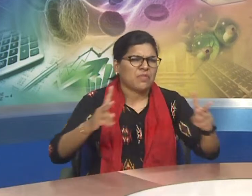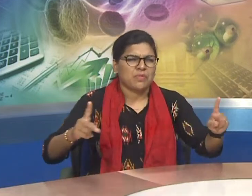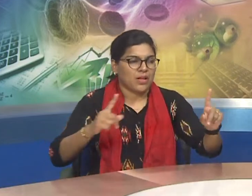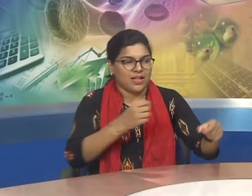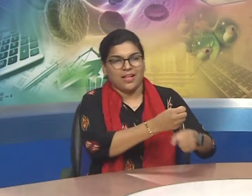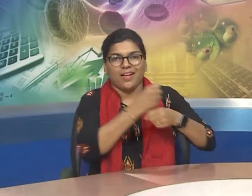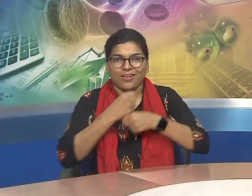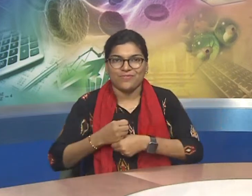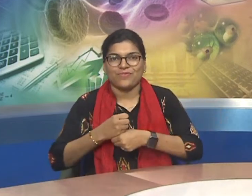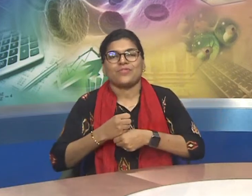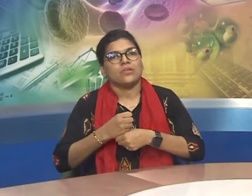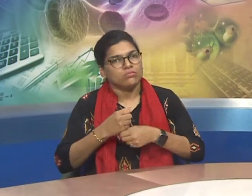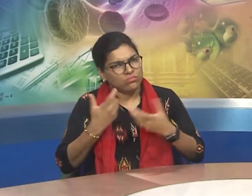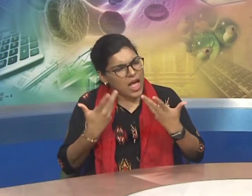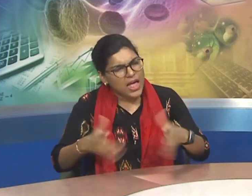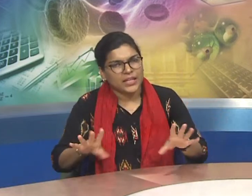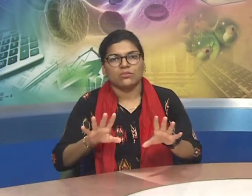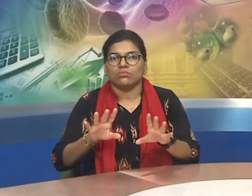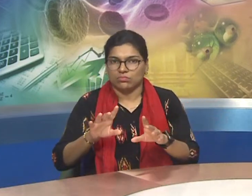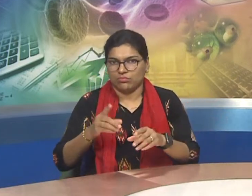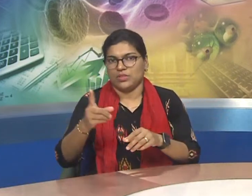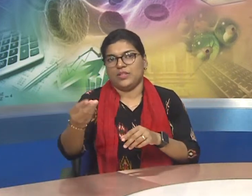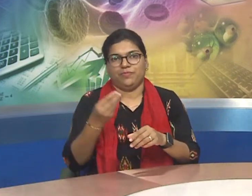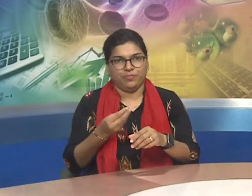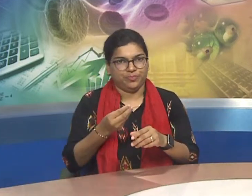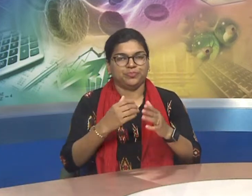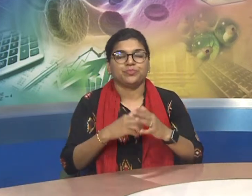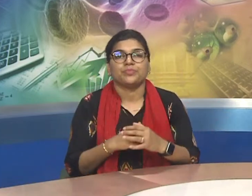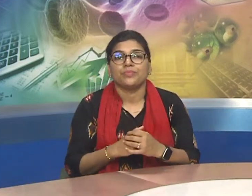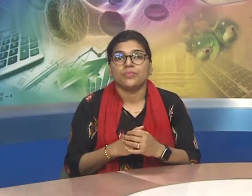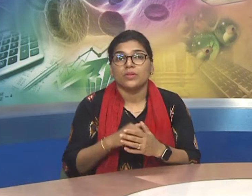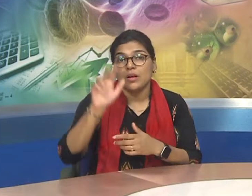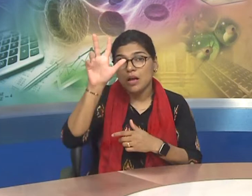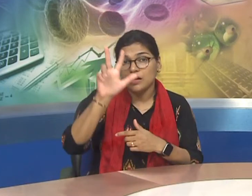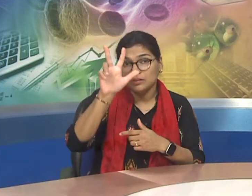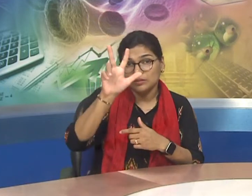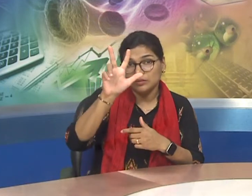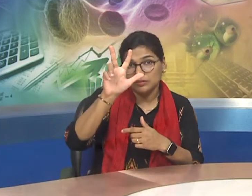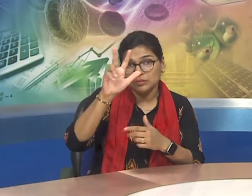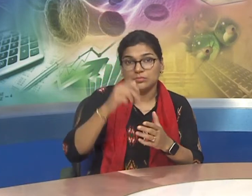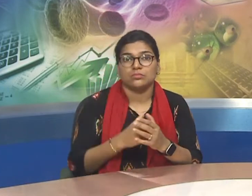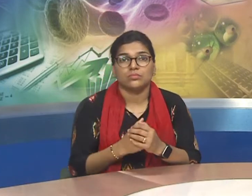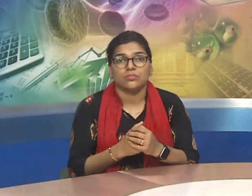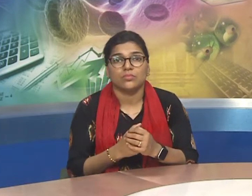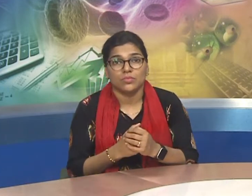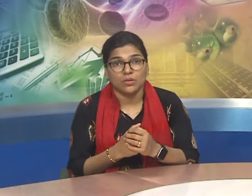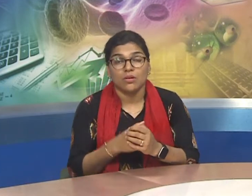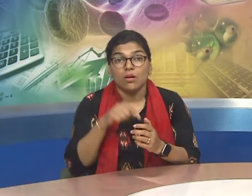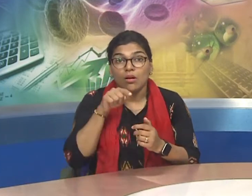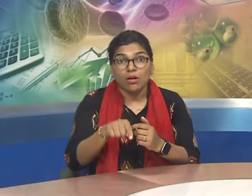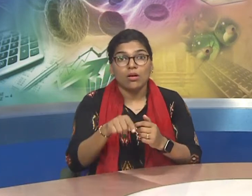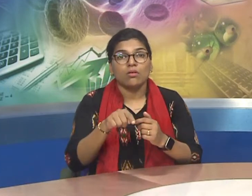Because this library automation system is a big system and there are so many work, so gift tracking